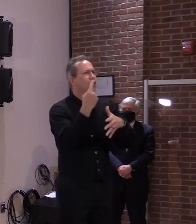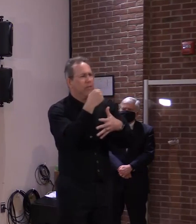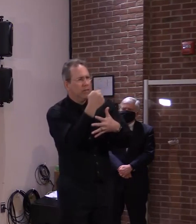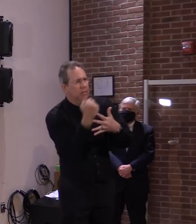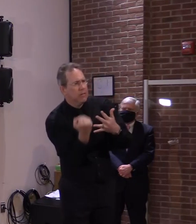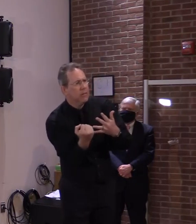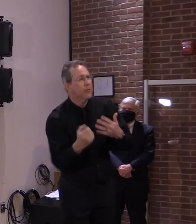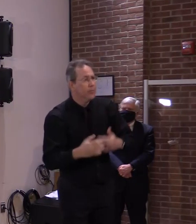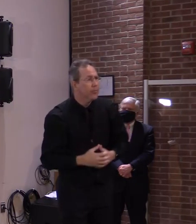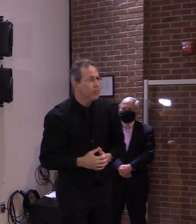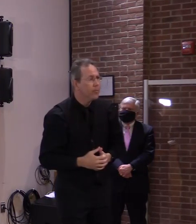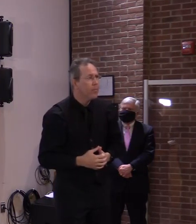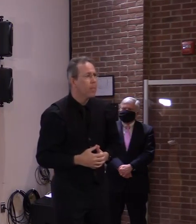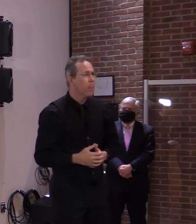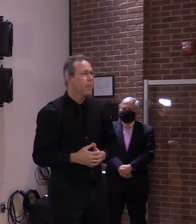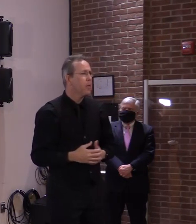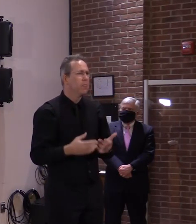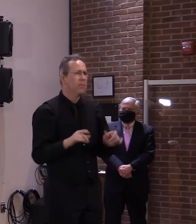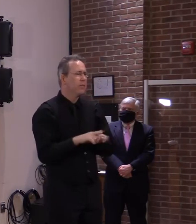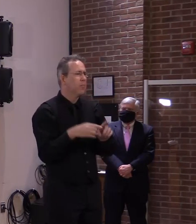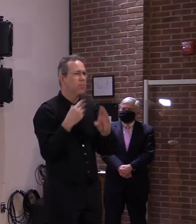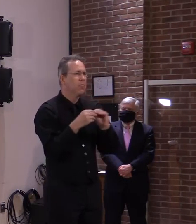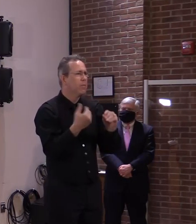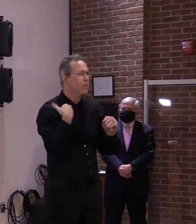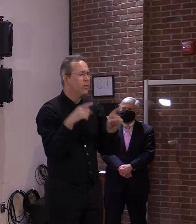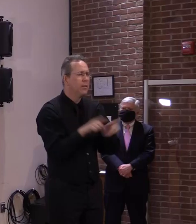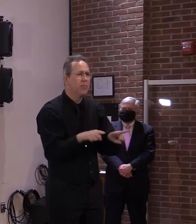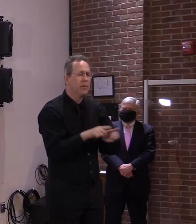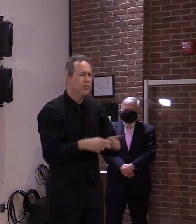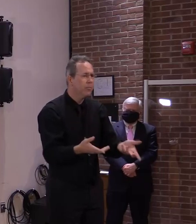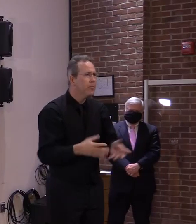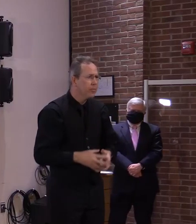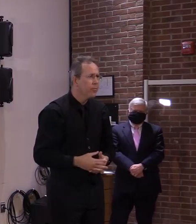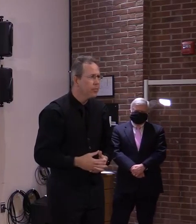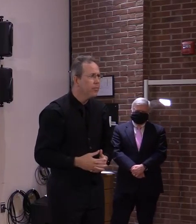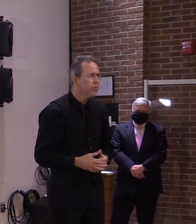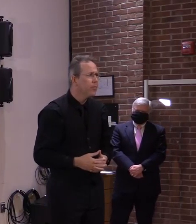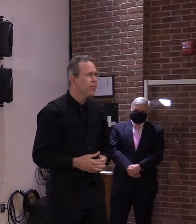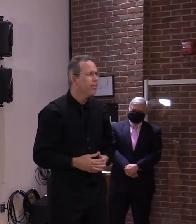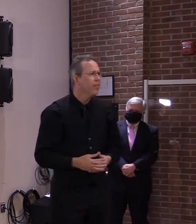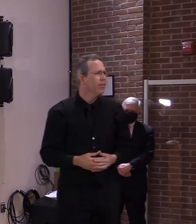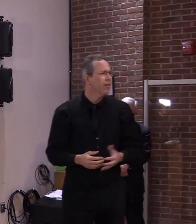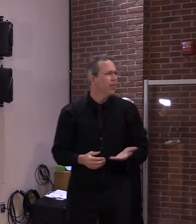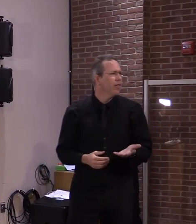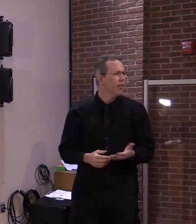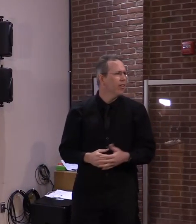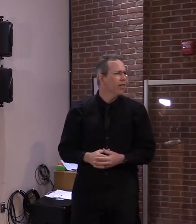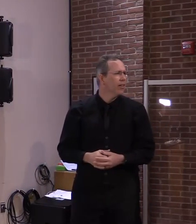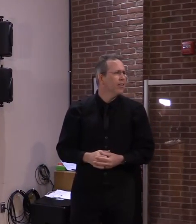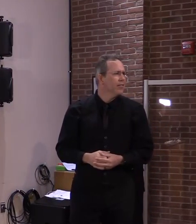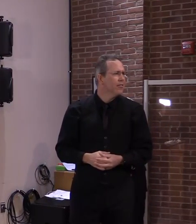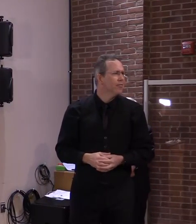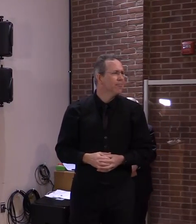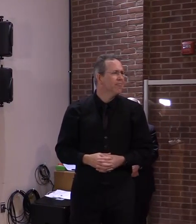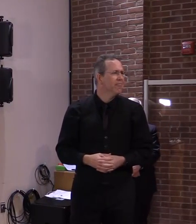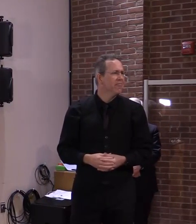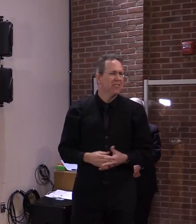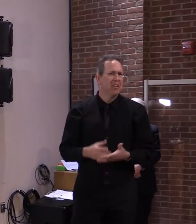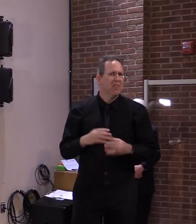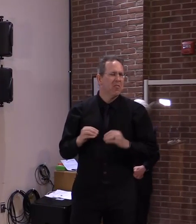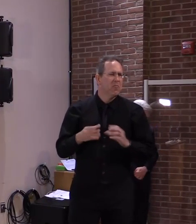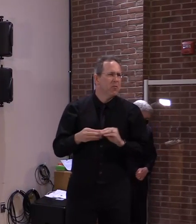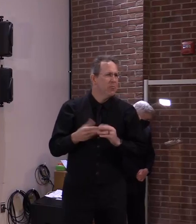Dr. Levine has nothing to add to that unless you want to interrogate him. No. Do you have a couple of logistical